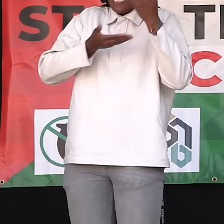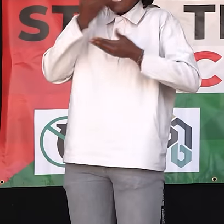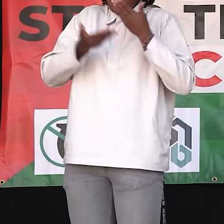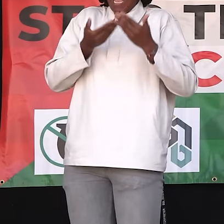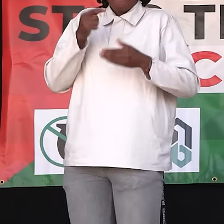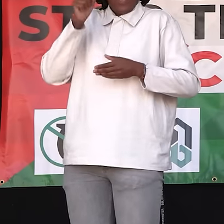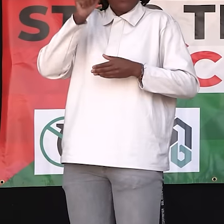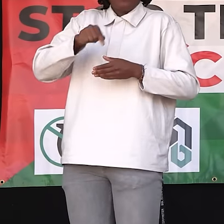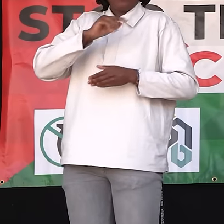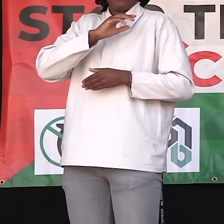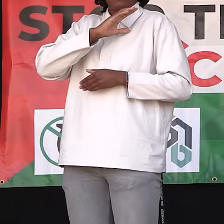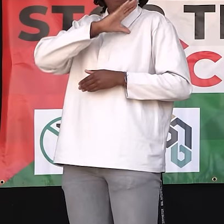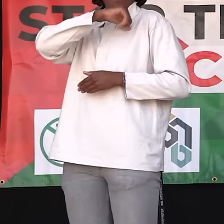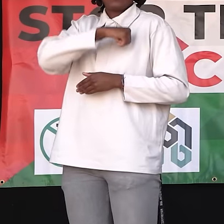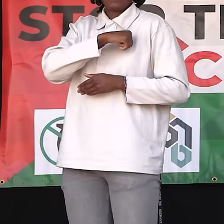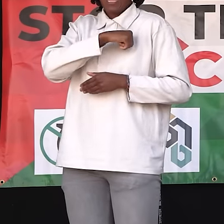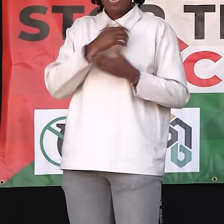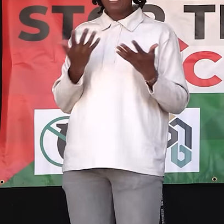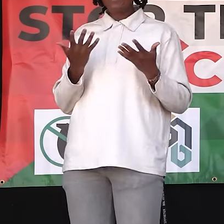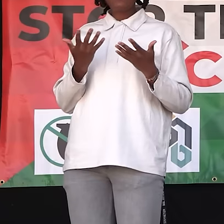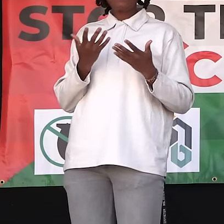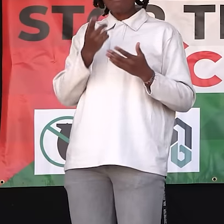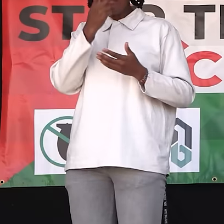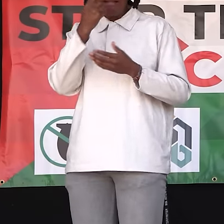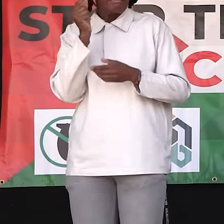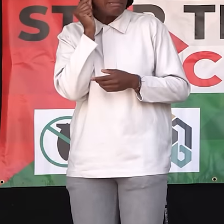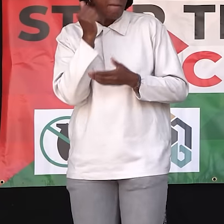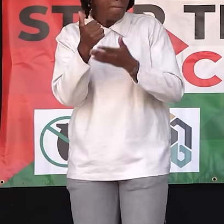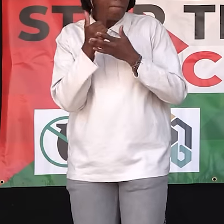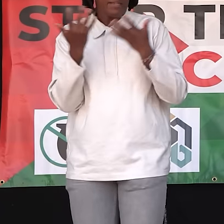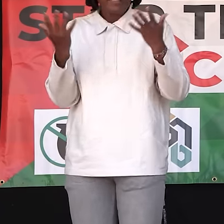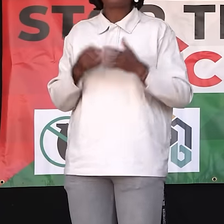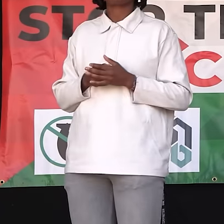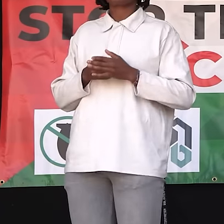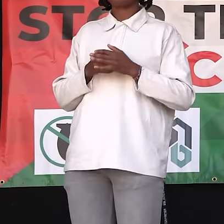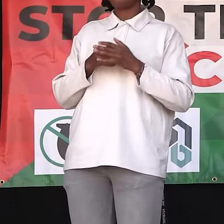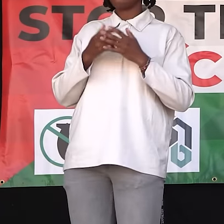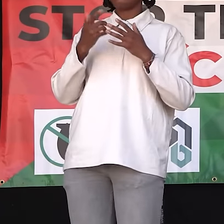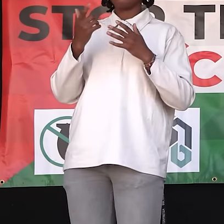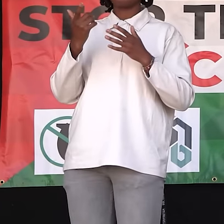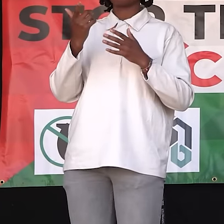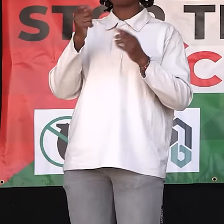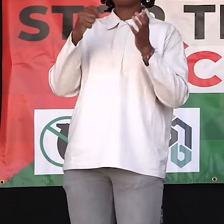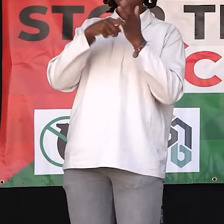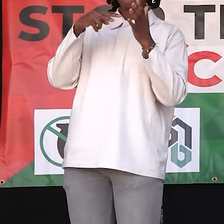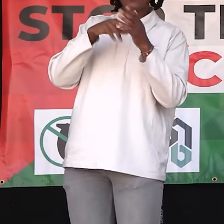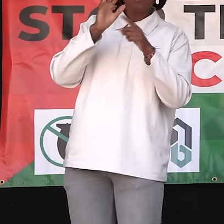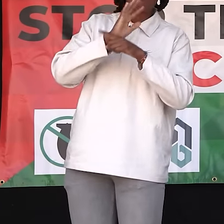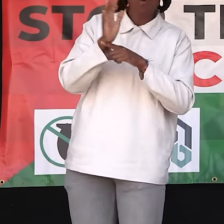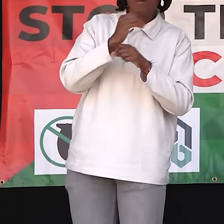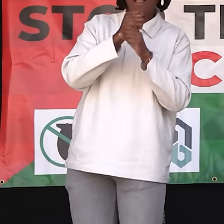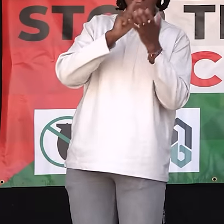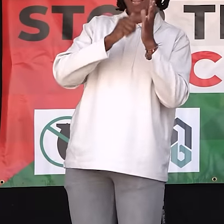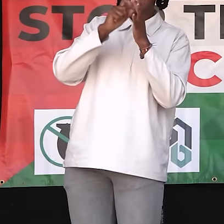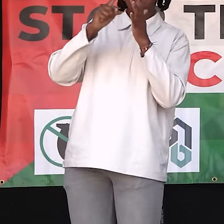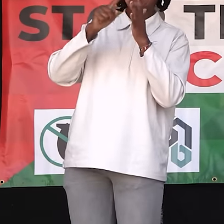So I hear people talking about, I don't know, gladiators or Eurovision or the football, and I think,